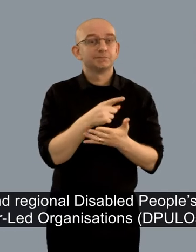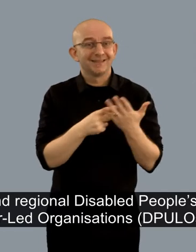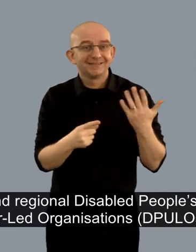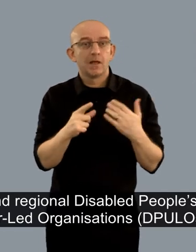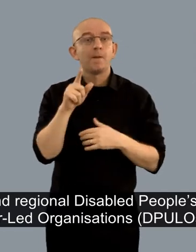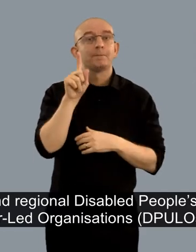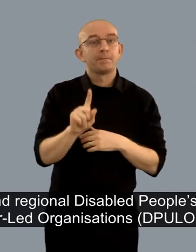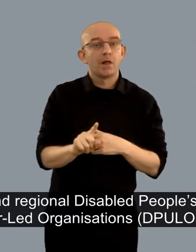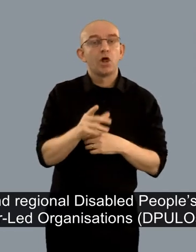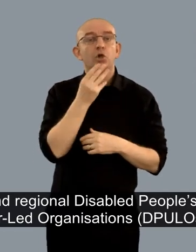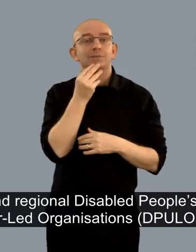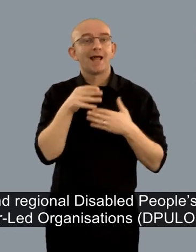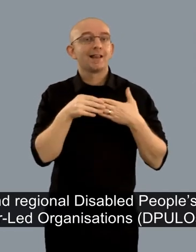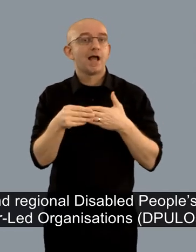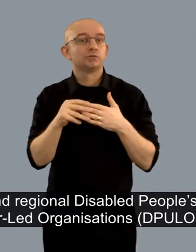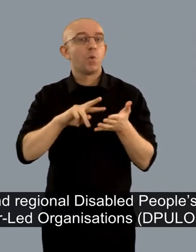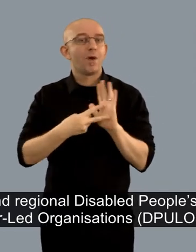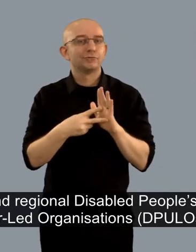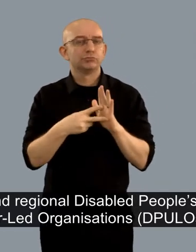people's user-led organisations,